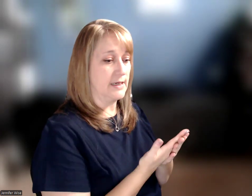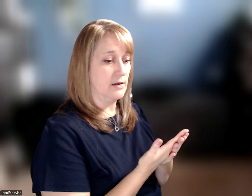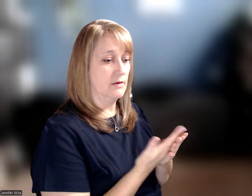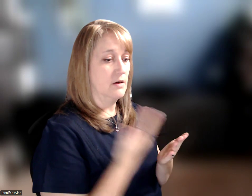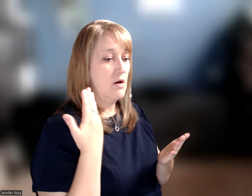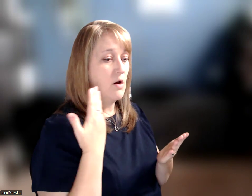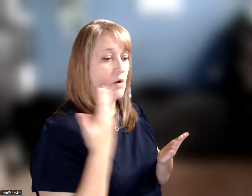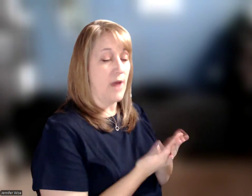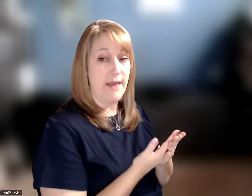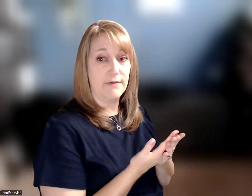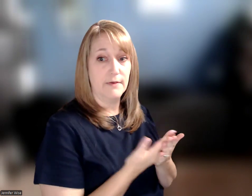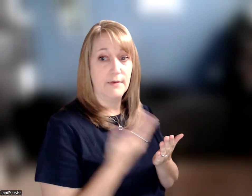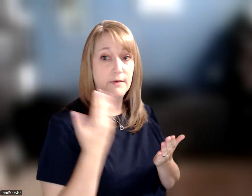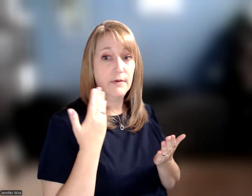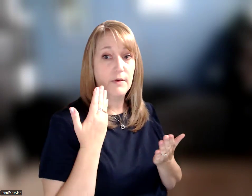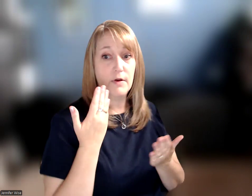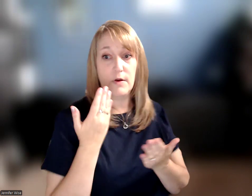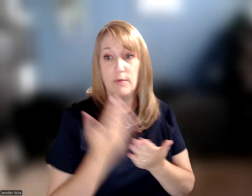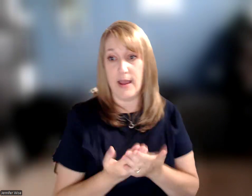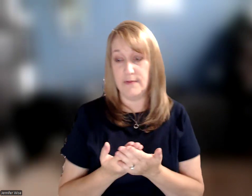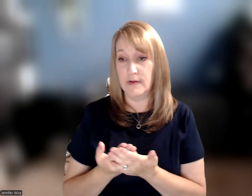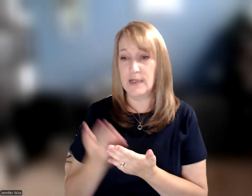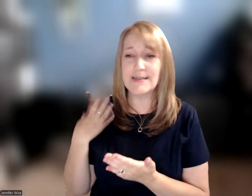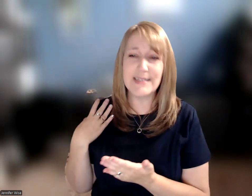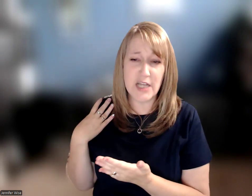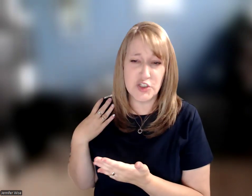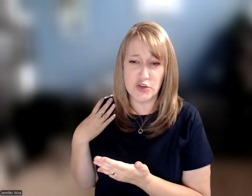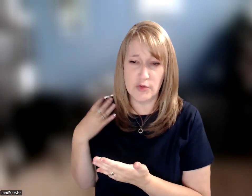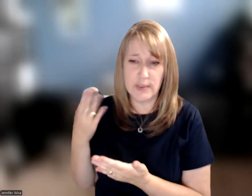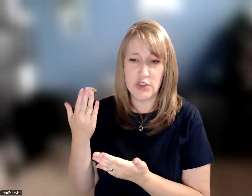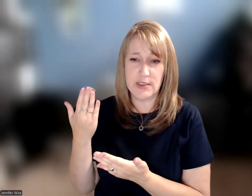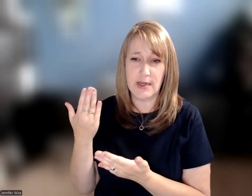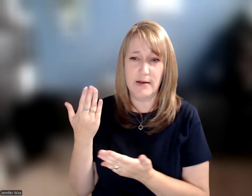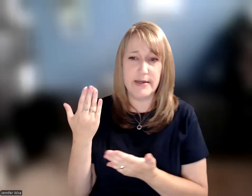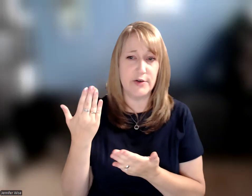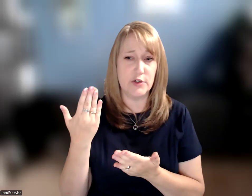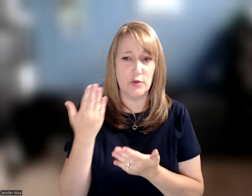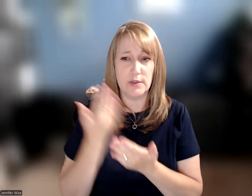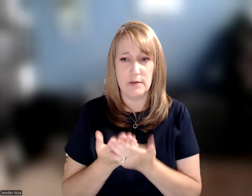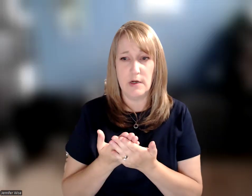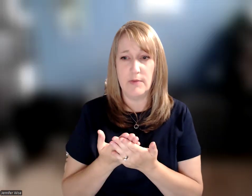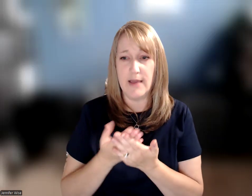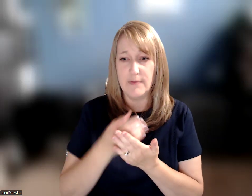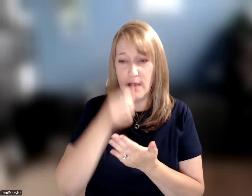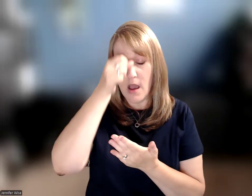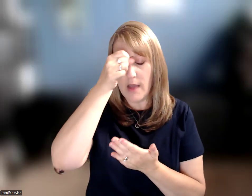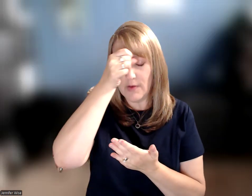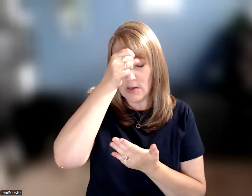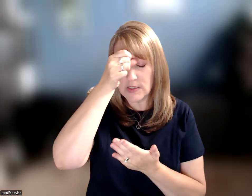here. Arrive, arrive. It doesn't touch your shoulder, it's just kind of near your shoulder. Arrive. I've also